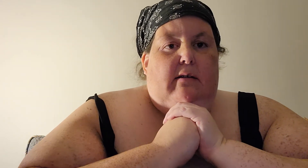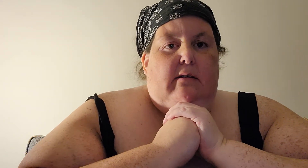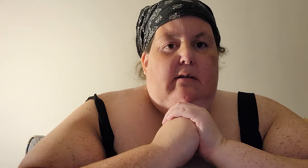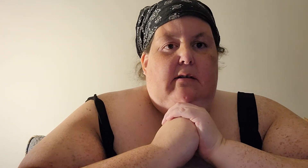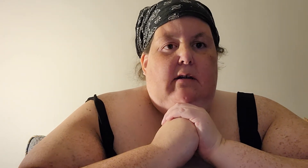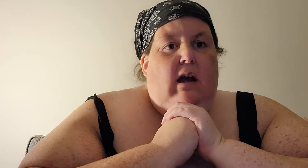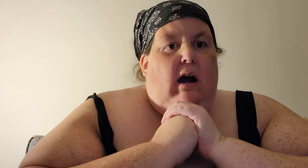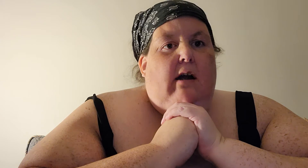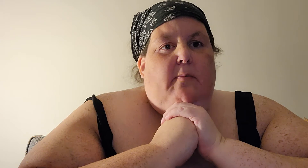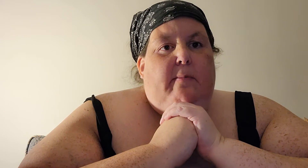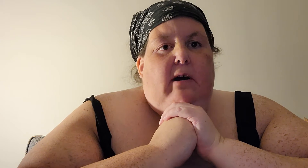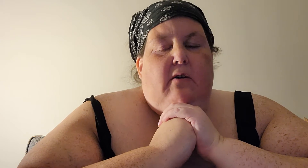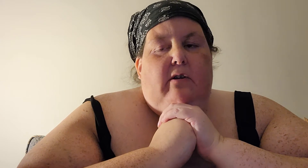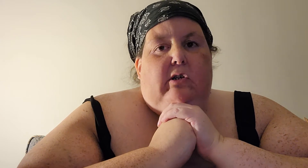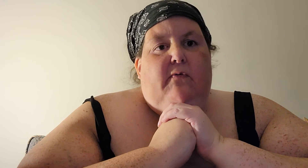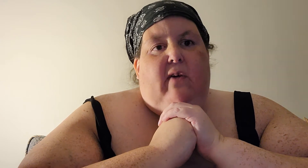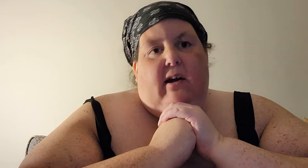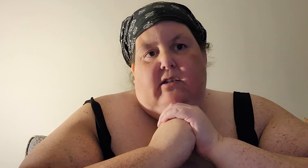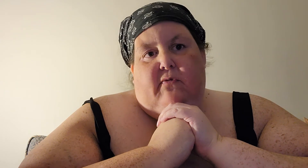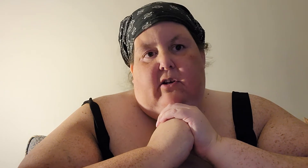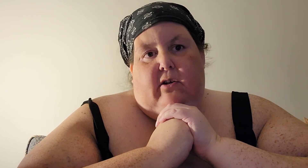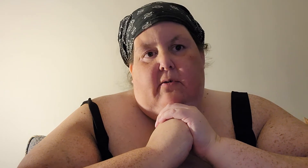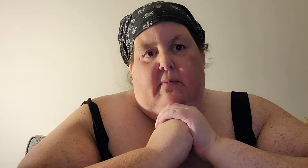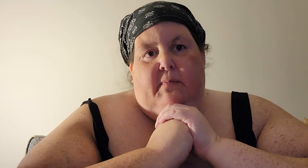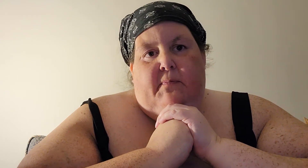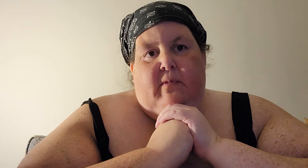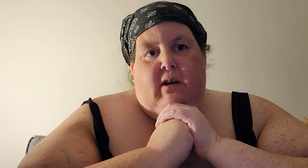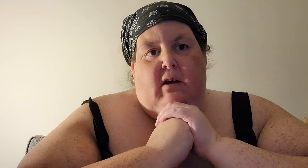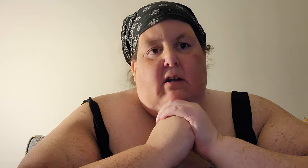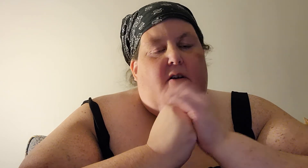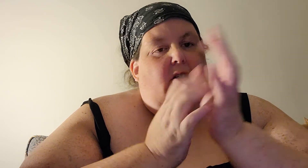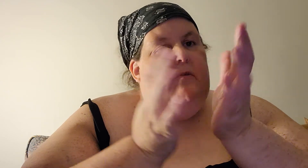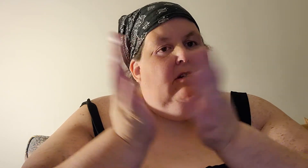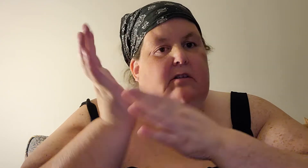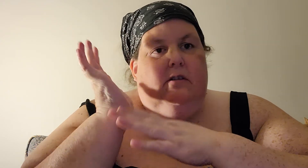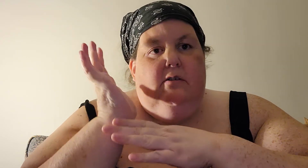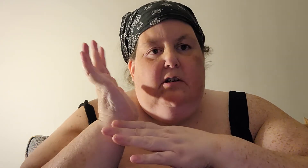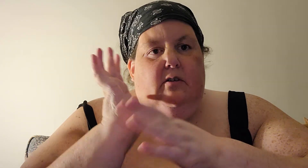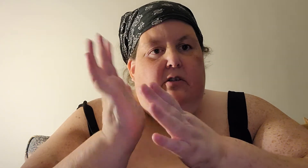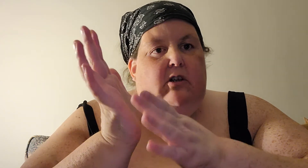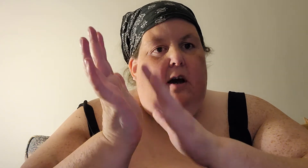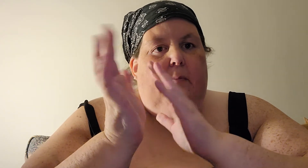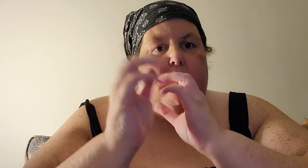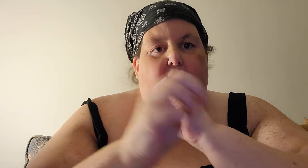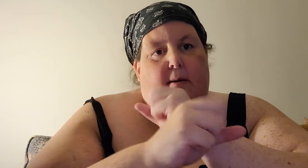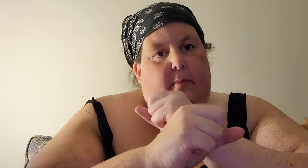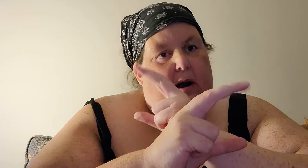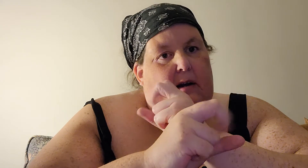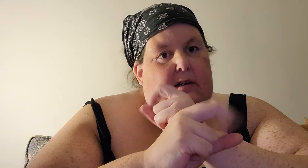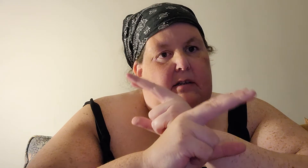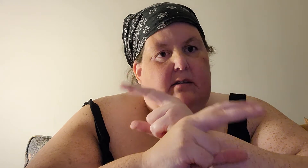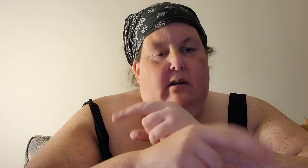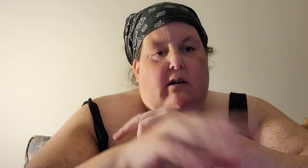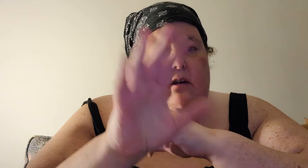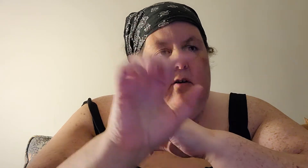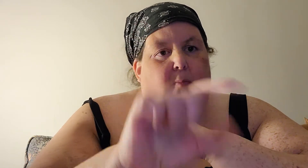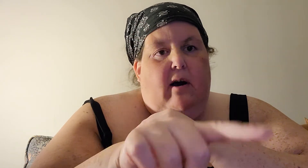And I hope I'm not going too fast for you. You can always, you know, stop and practice. You know, pause